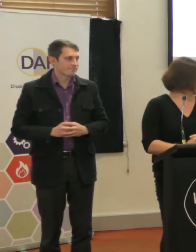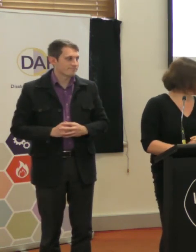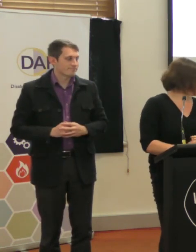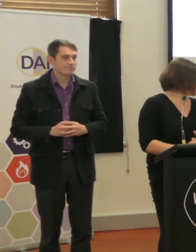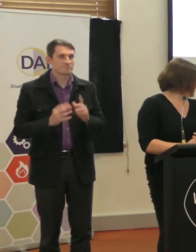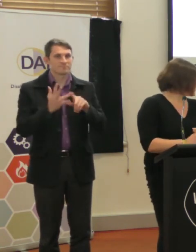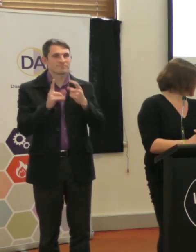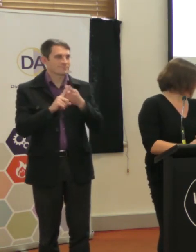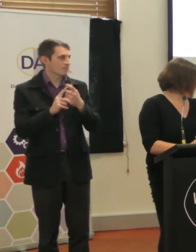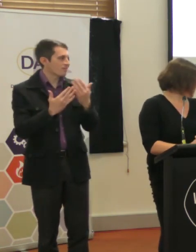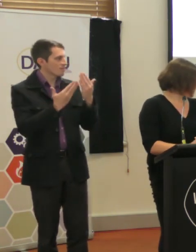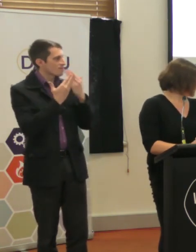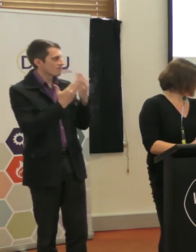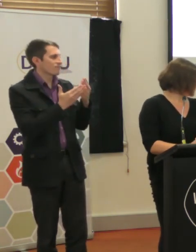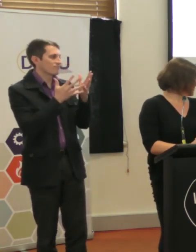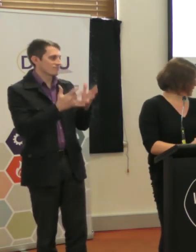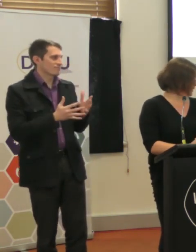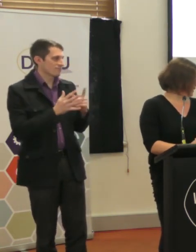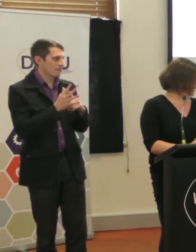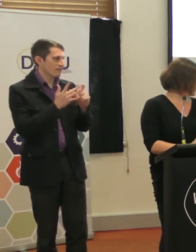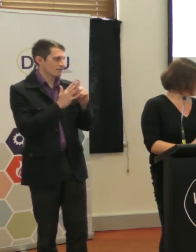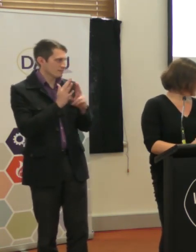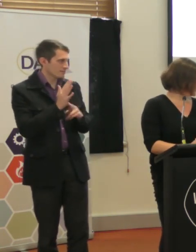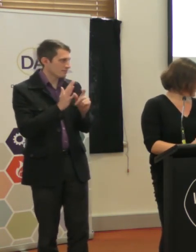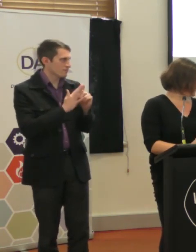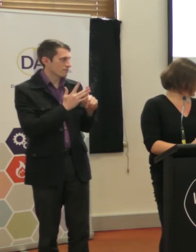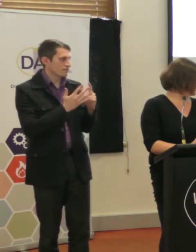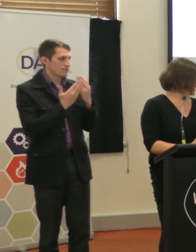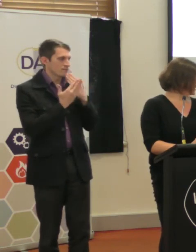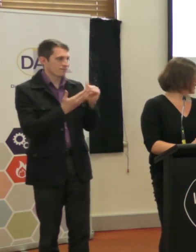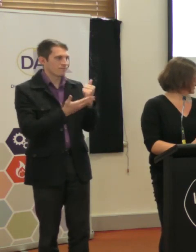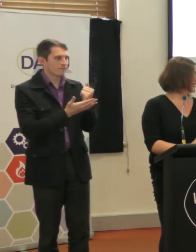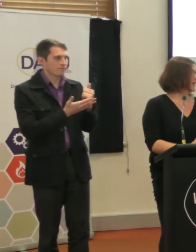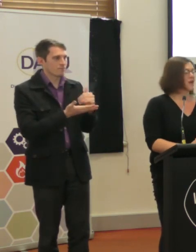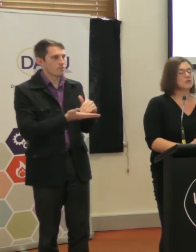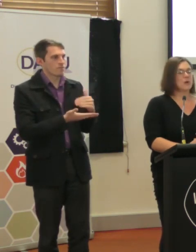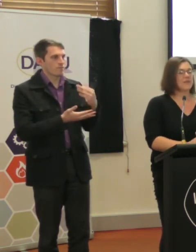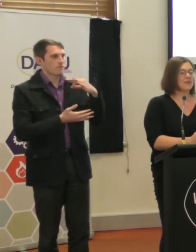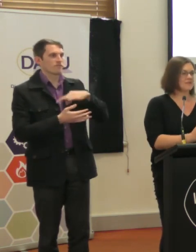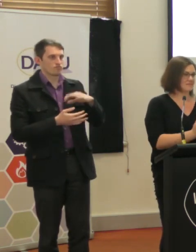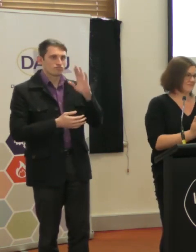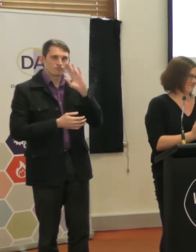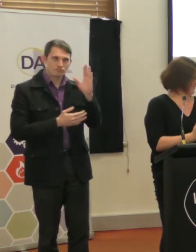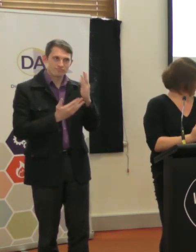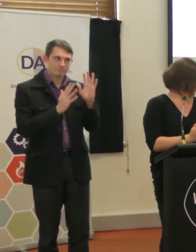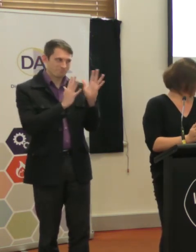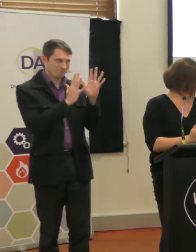Okay, thank you very much, Di and AidAn. It was very, very useful and very helpful. Thank you. Thanks, So everyone.